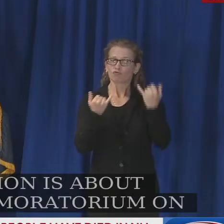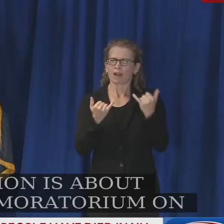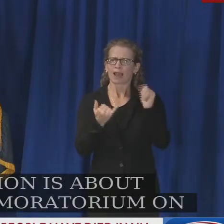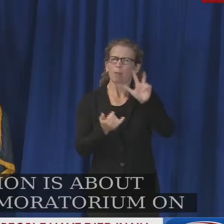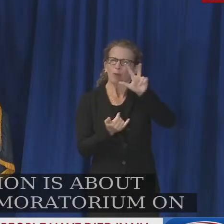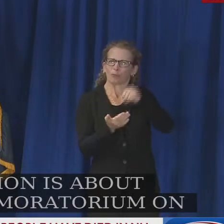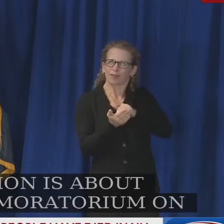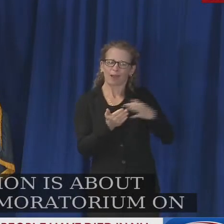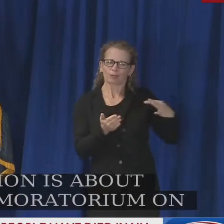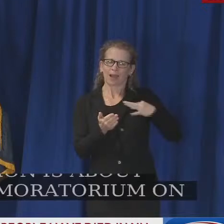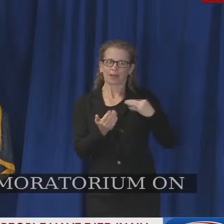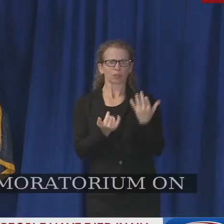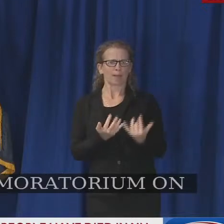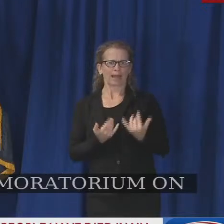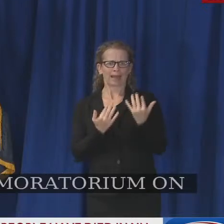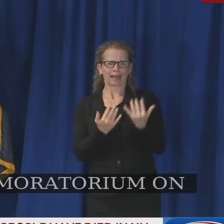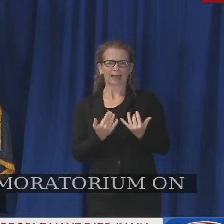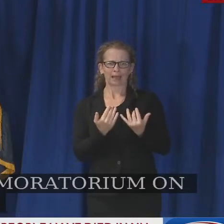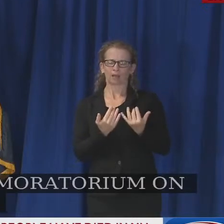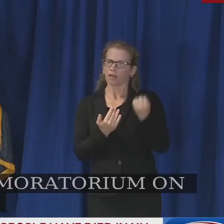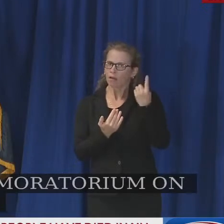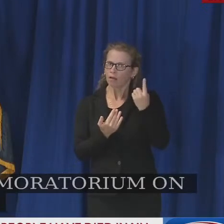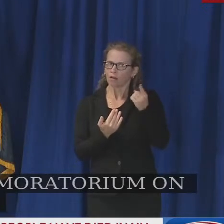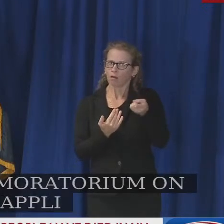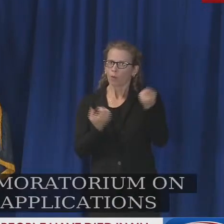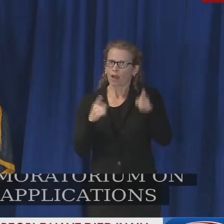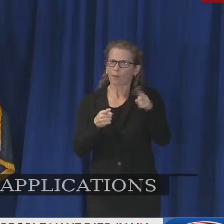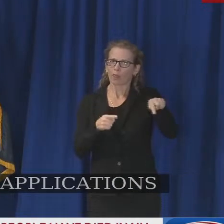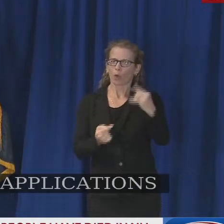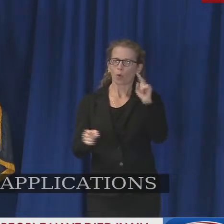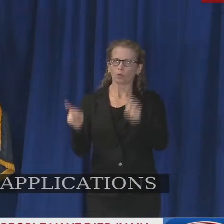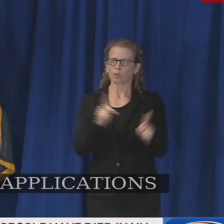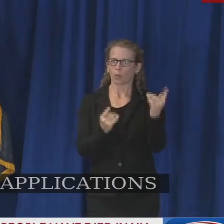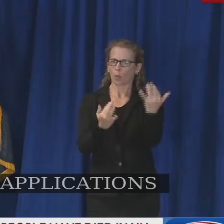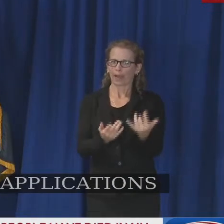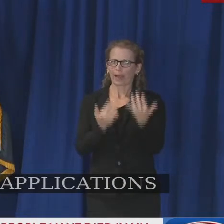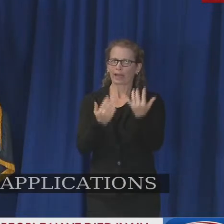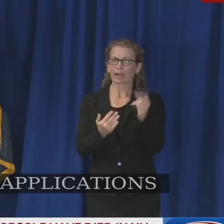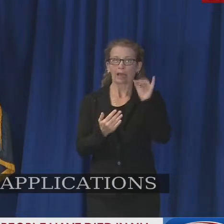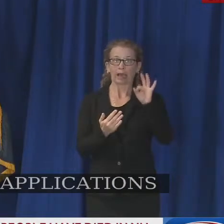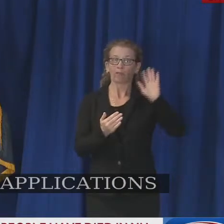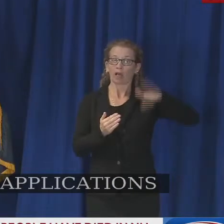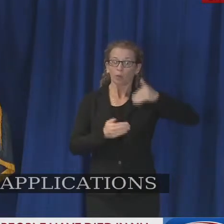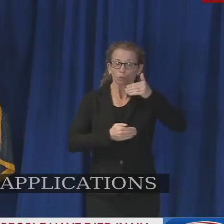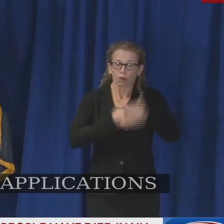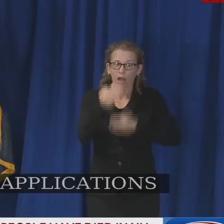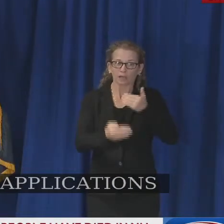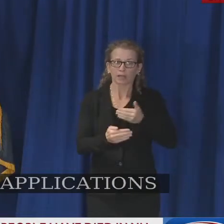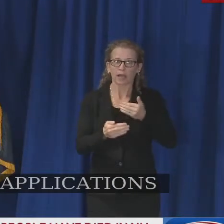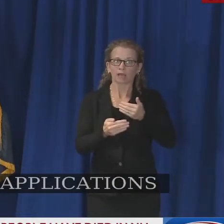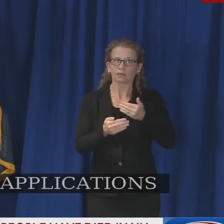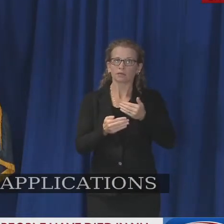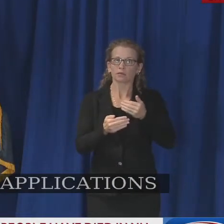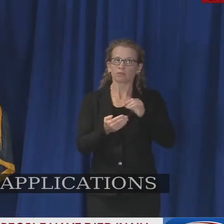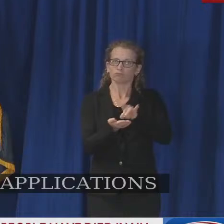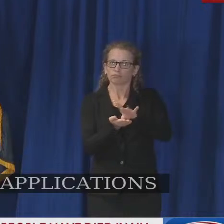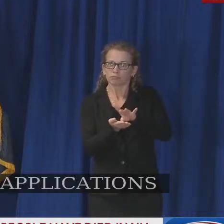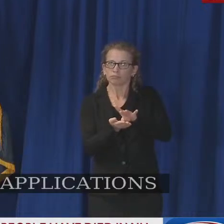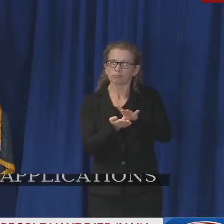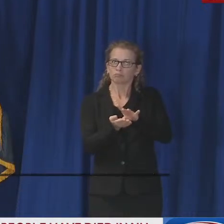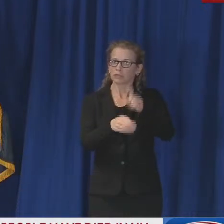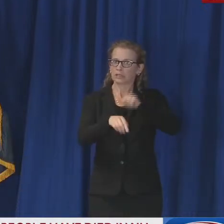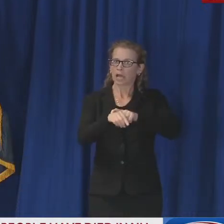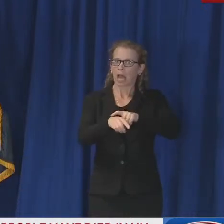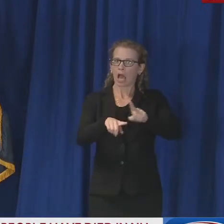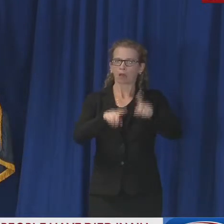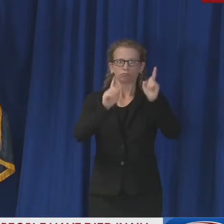Gopher. Where are those people at? If those aren't processed by the end of the month, is there any help for those folks? And then how are you